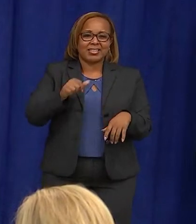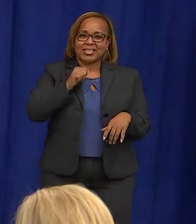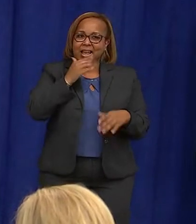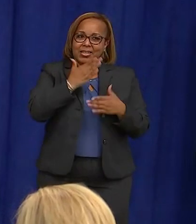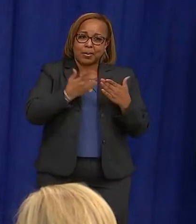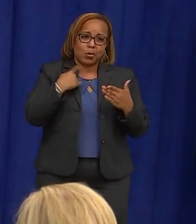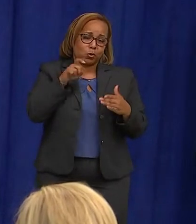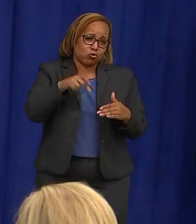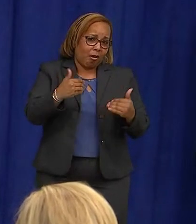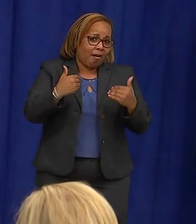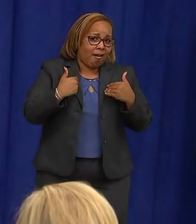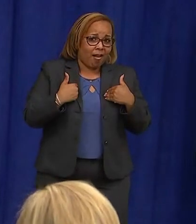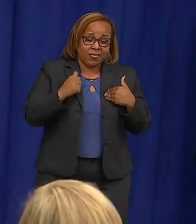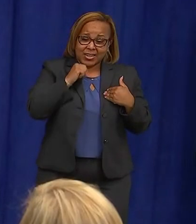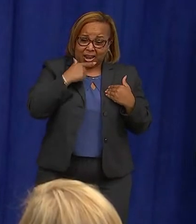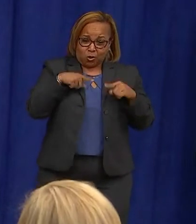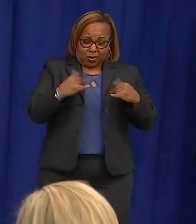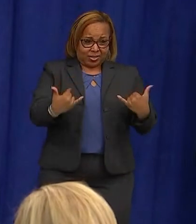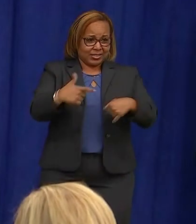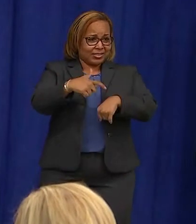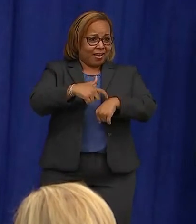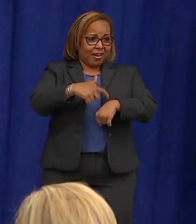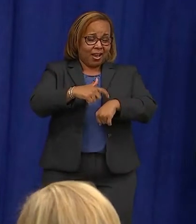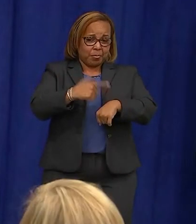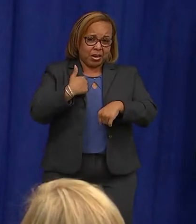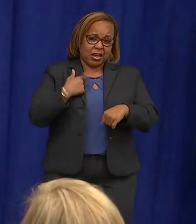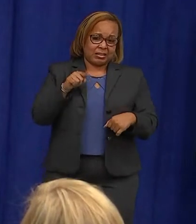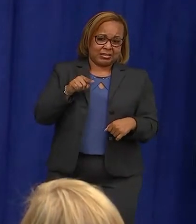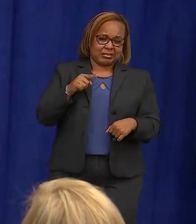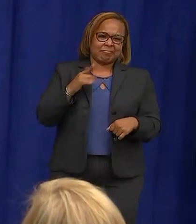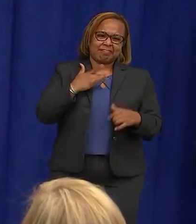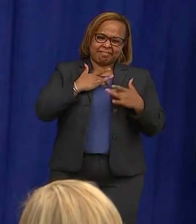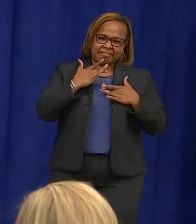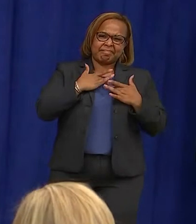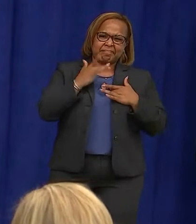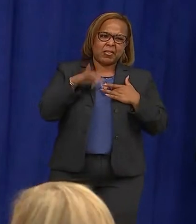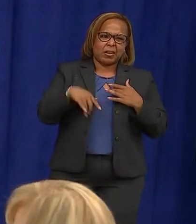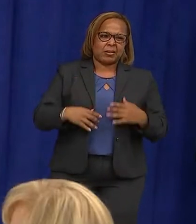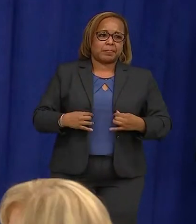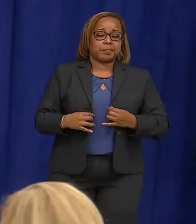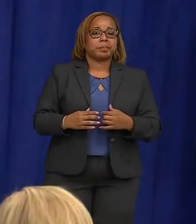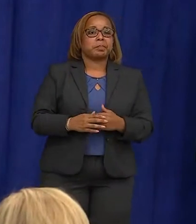something that we should have, not in this time, and I'm deeply concerned about it.